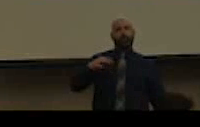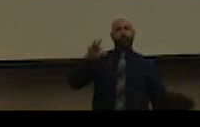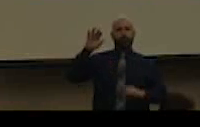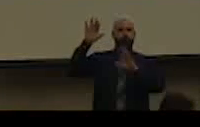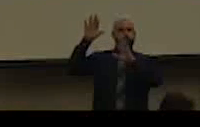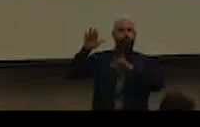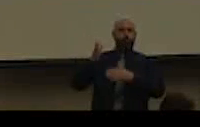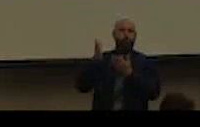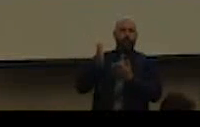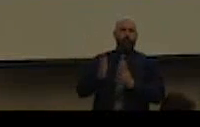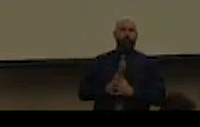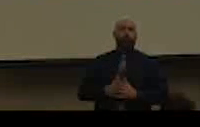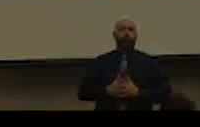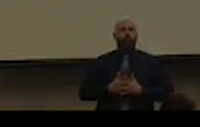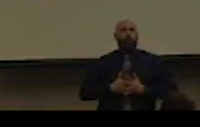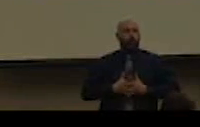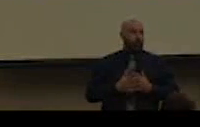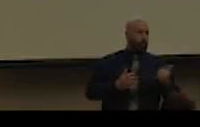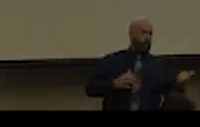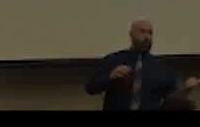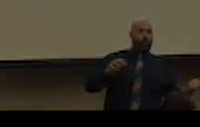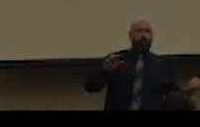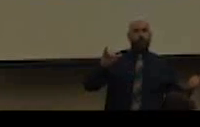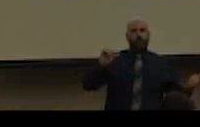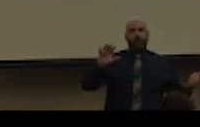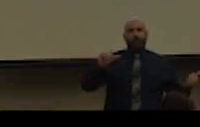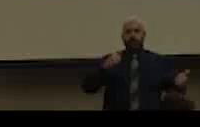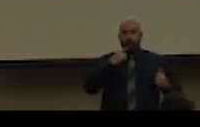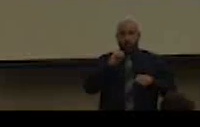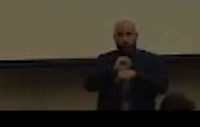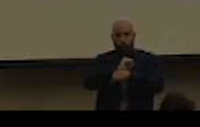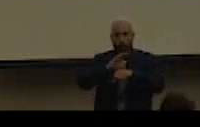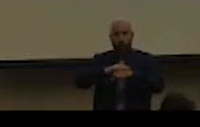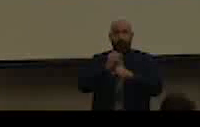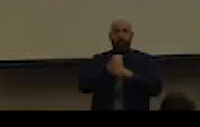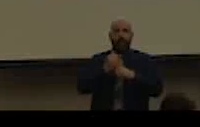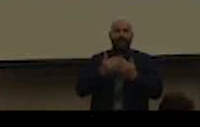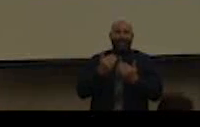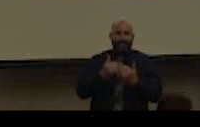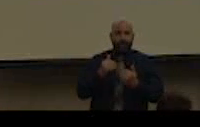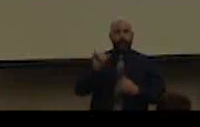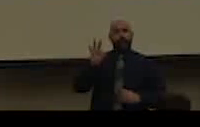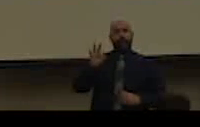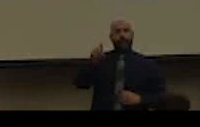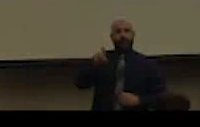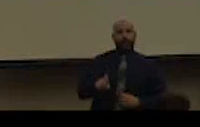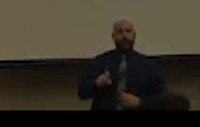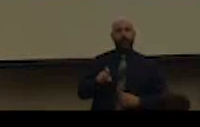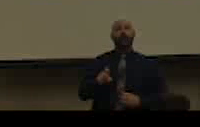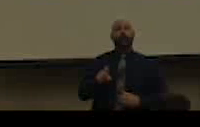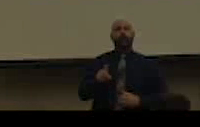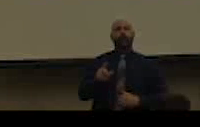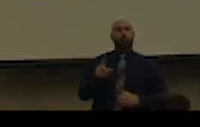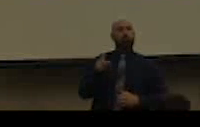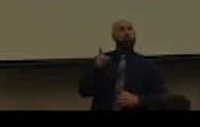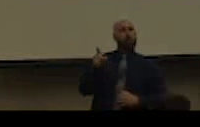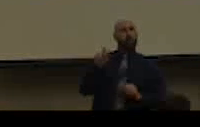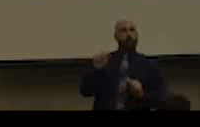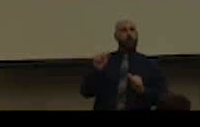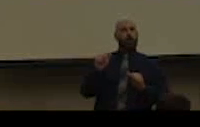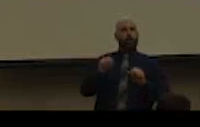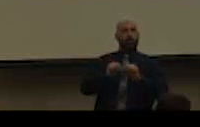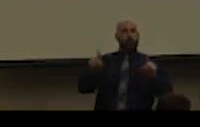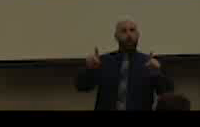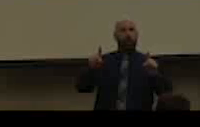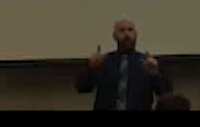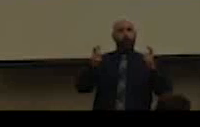And we're working to make it easier. We're getting feedback. And also state procurement is, you know, if there's a need at Mass, they can also put out bigger bids. And so we're